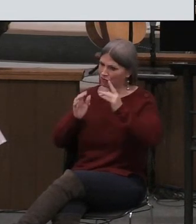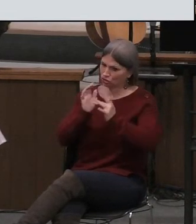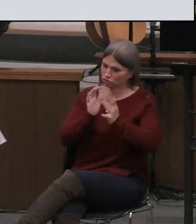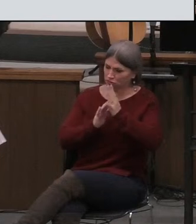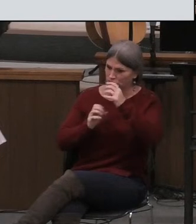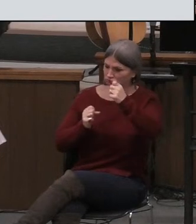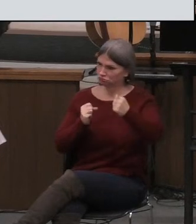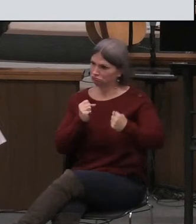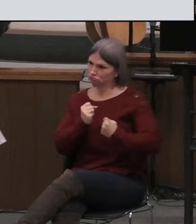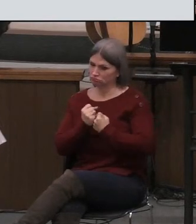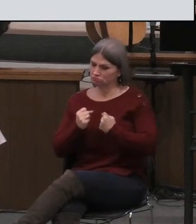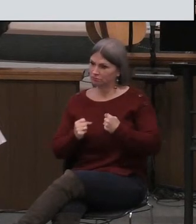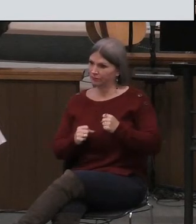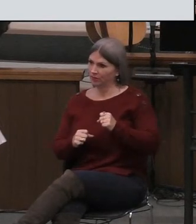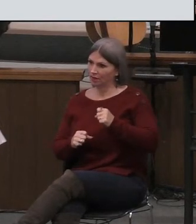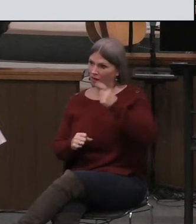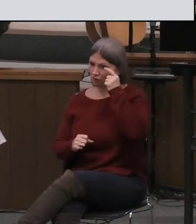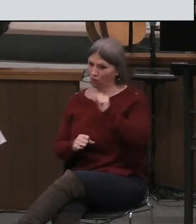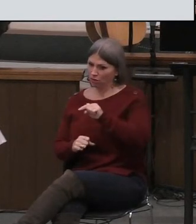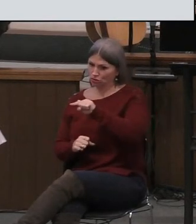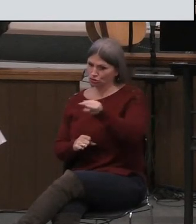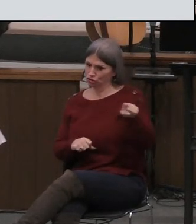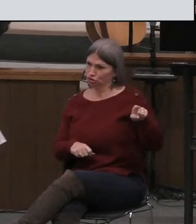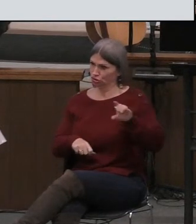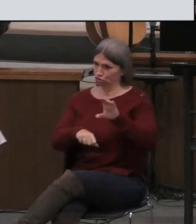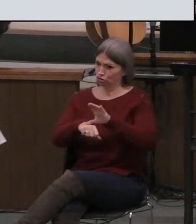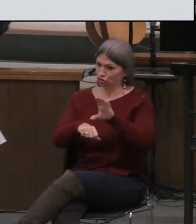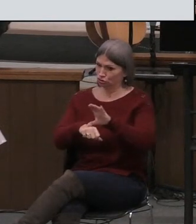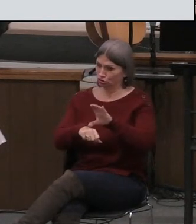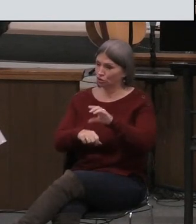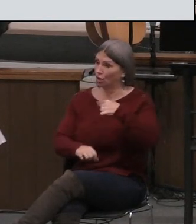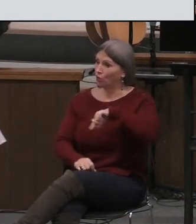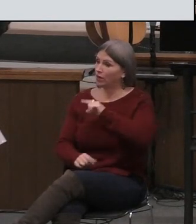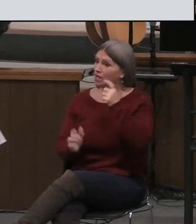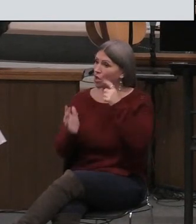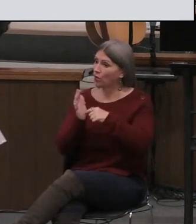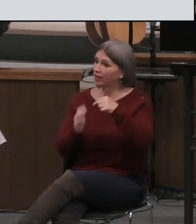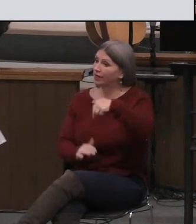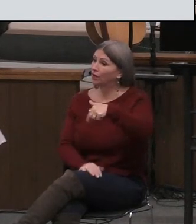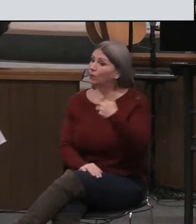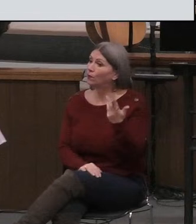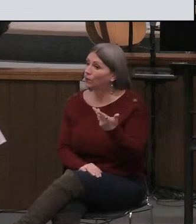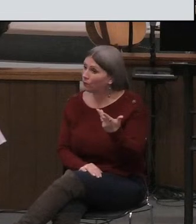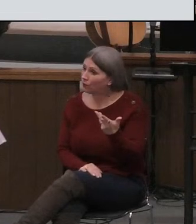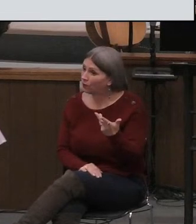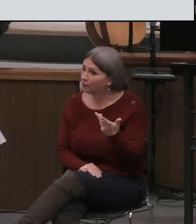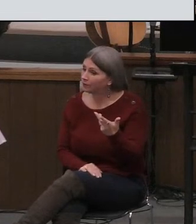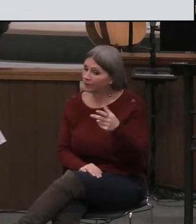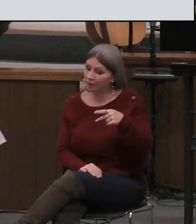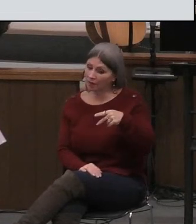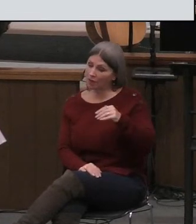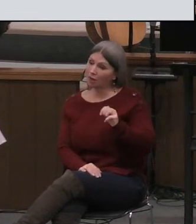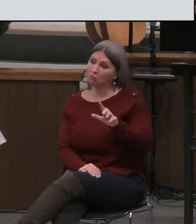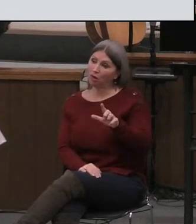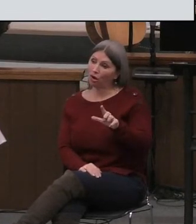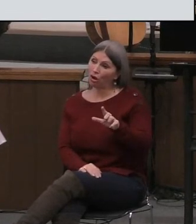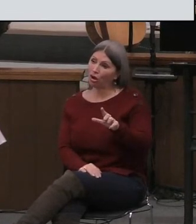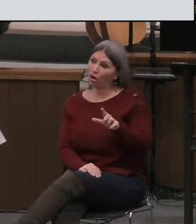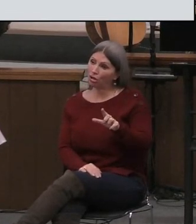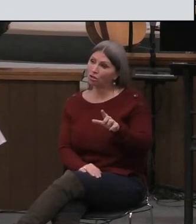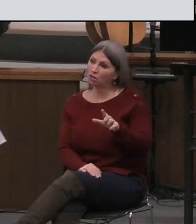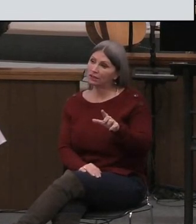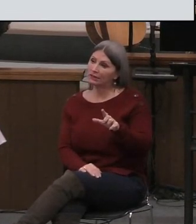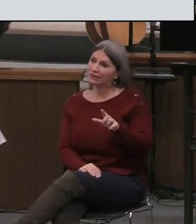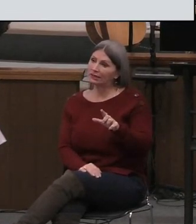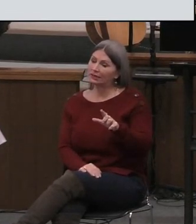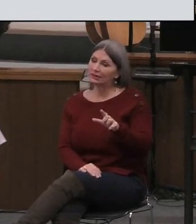the sake of his body, that is the church. One thing we need to see here is Paul has kind of taken